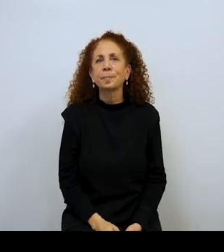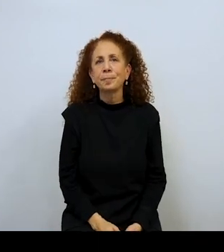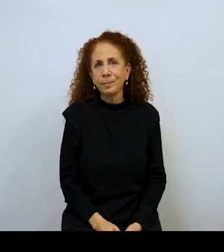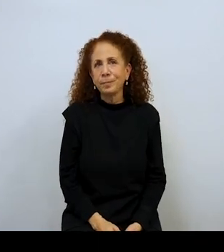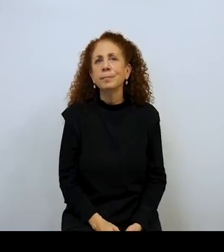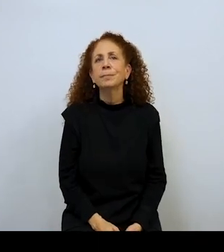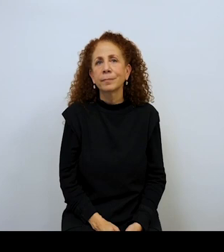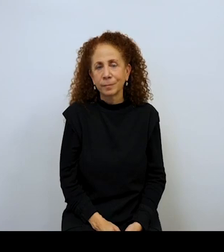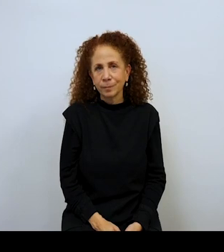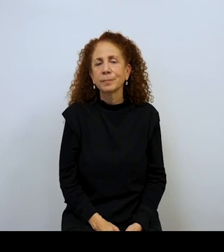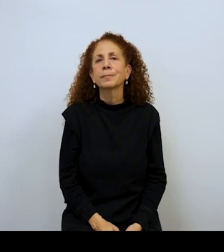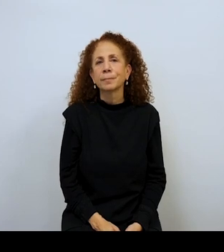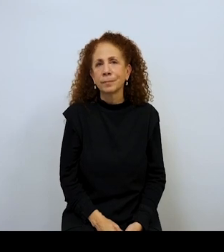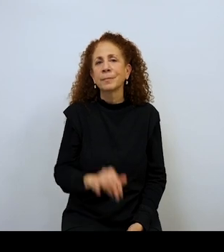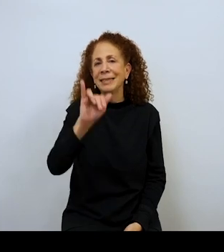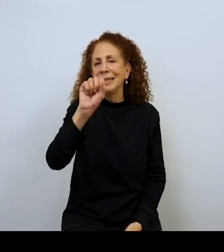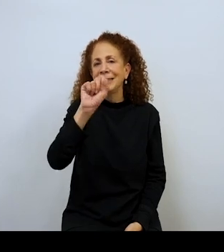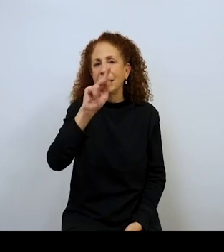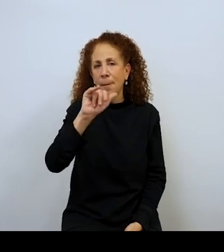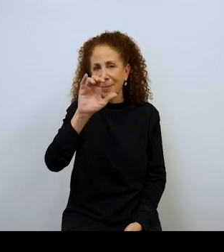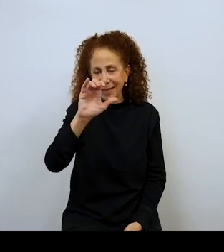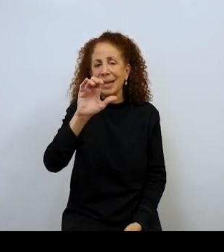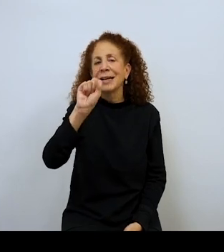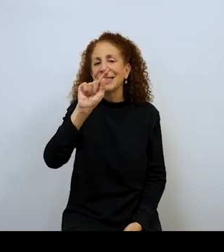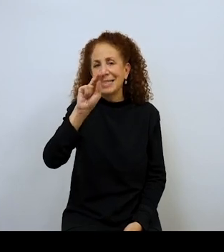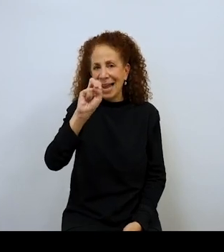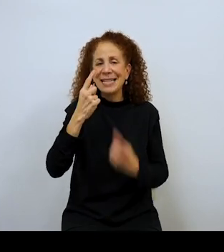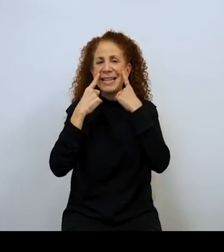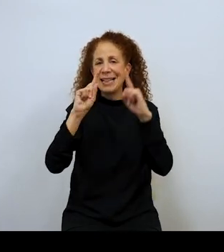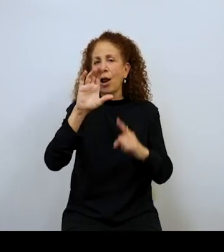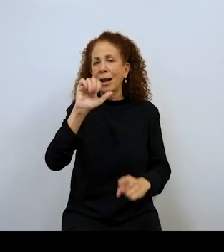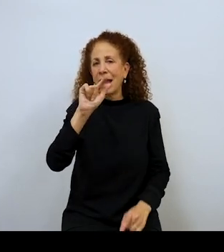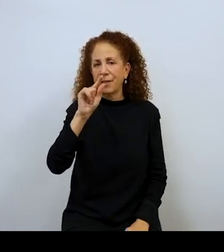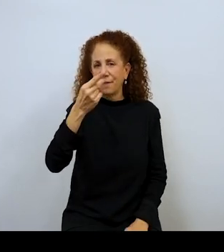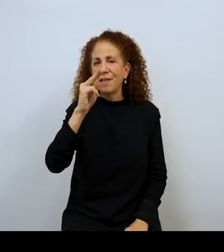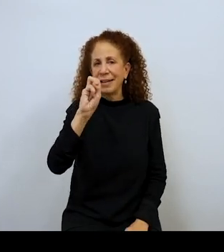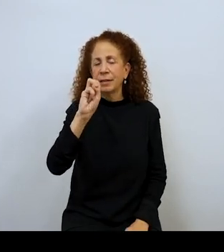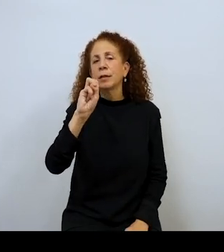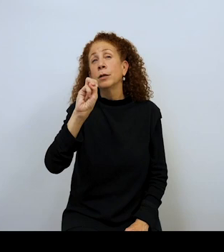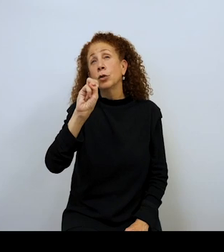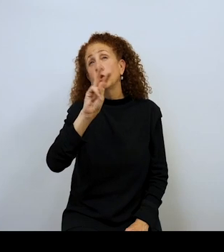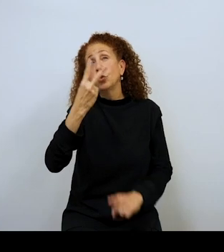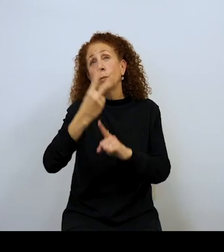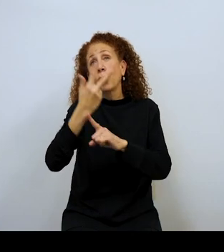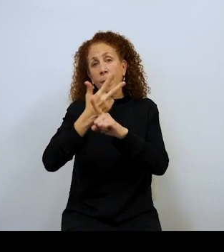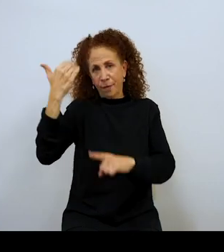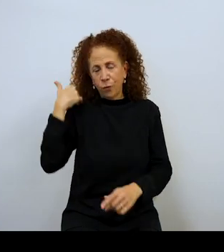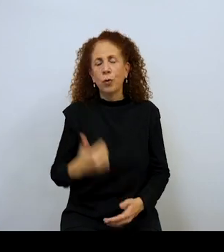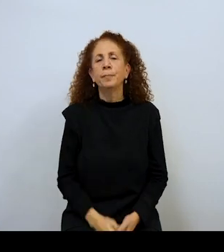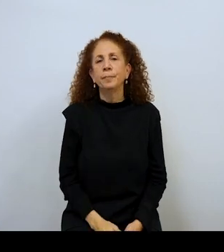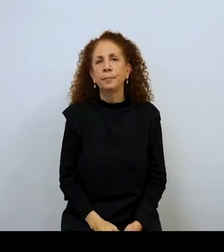2015. Islamic State had declared its caliphate some 2 or 3 months earlier. And